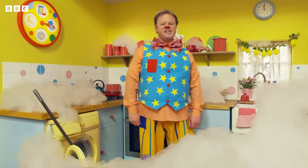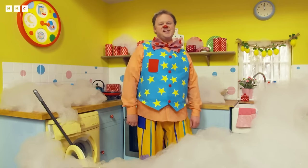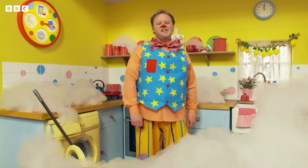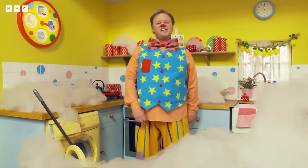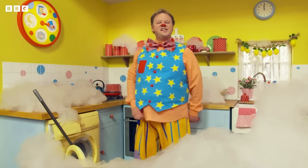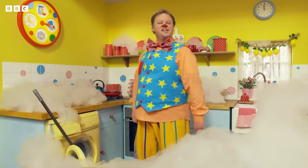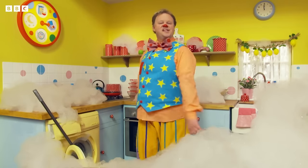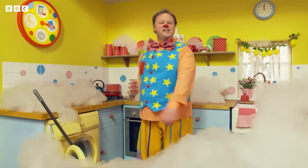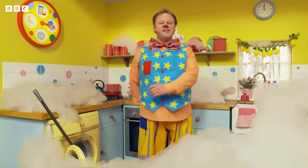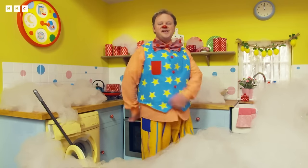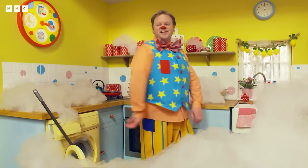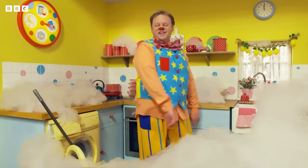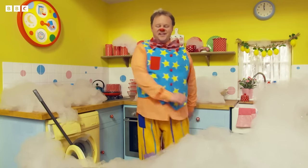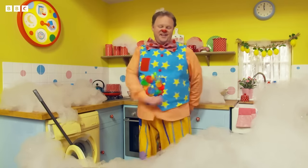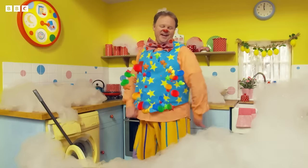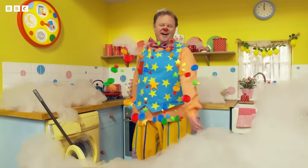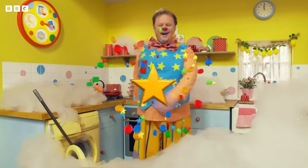think you're a star.